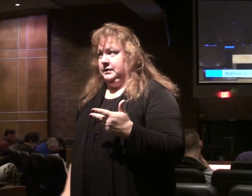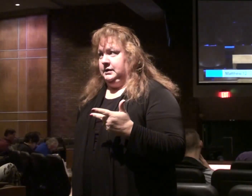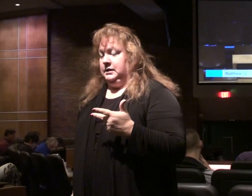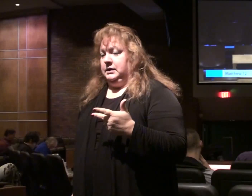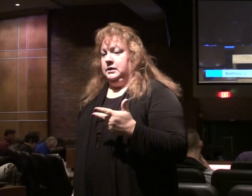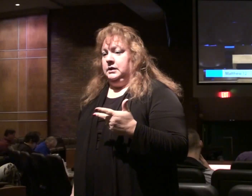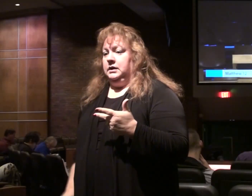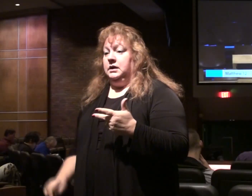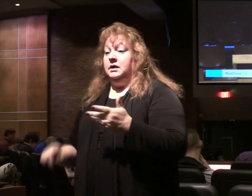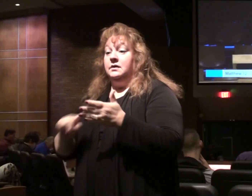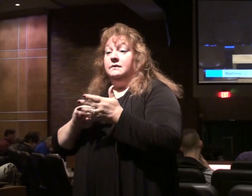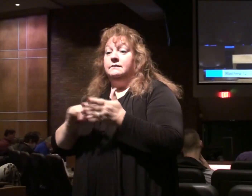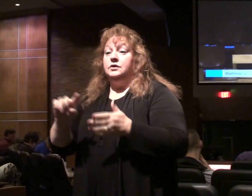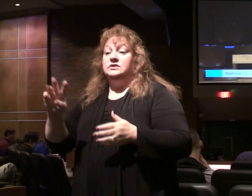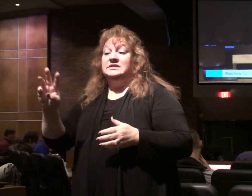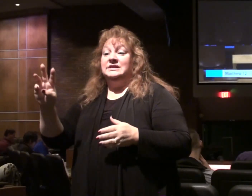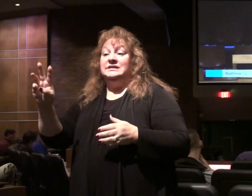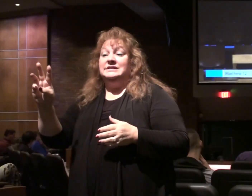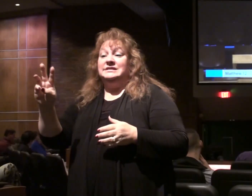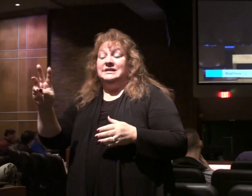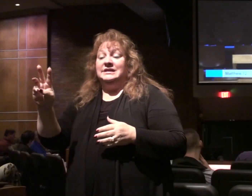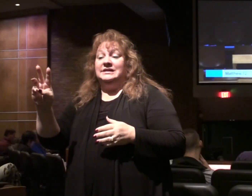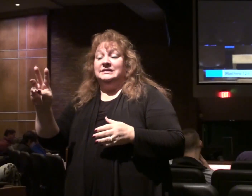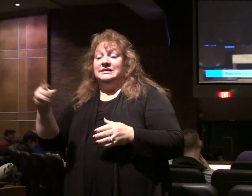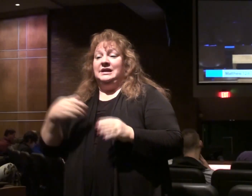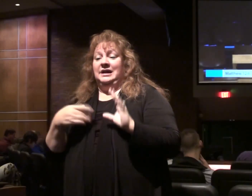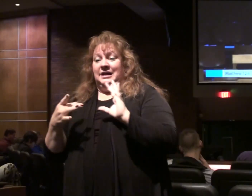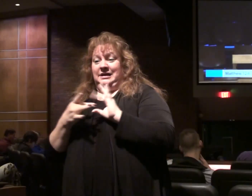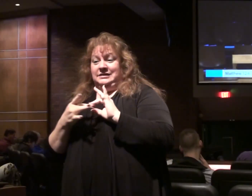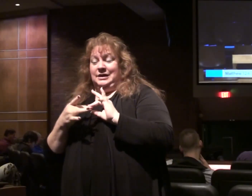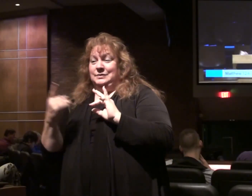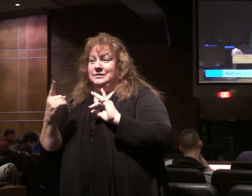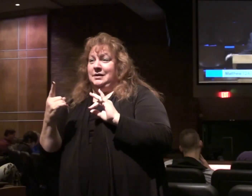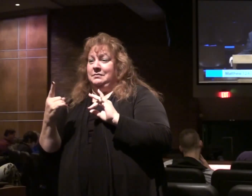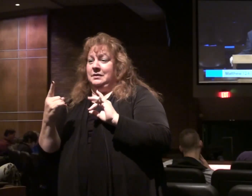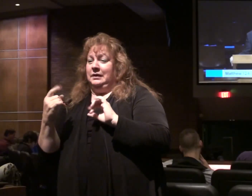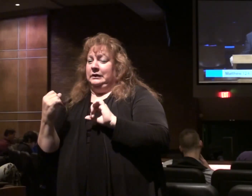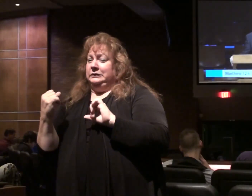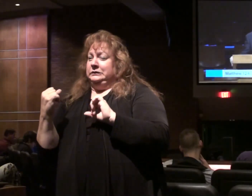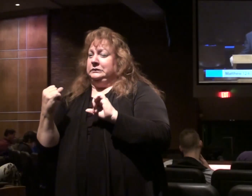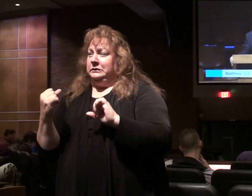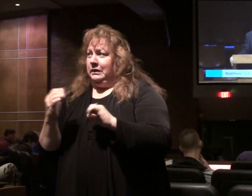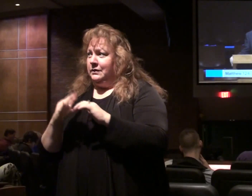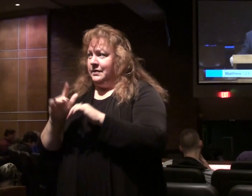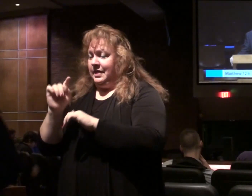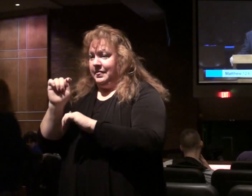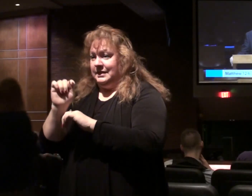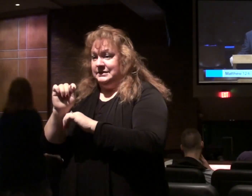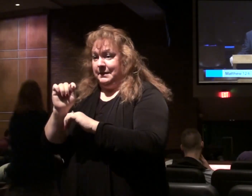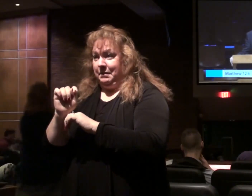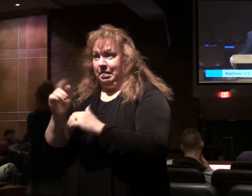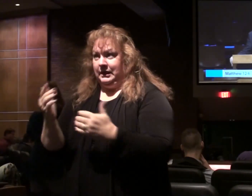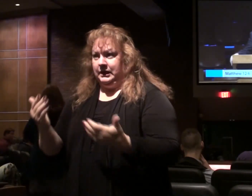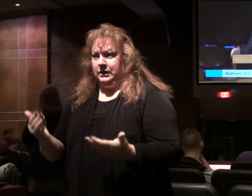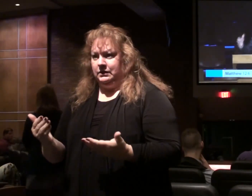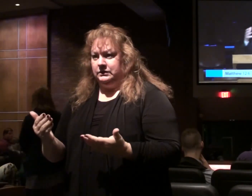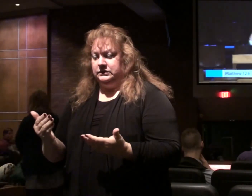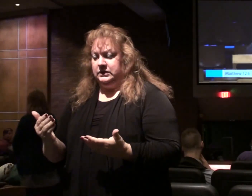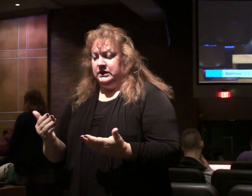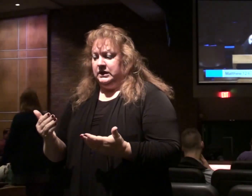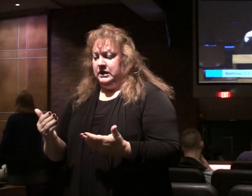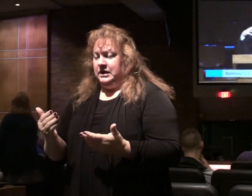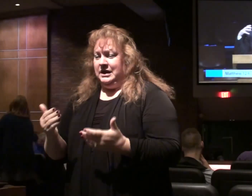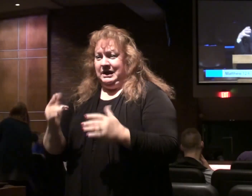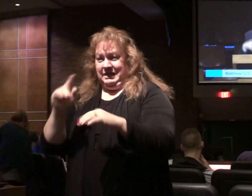And in verse 6, he says, "I say to you, something greater than the temple is here." He is greater than